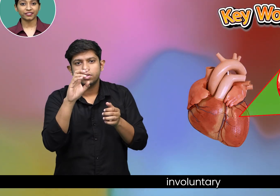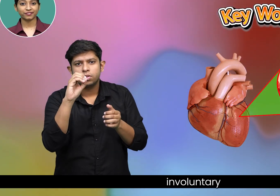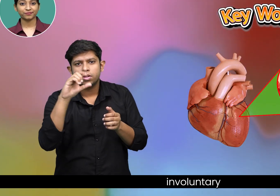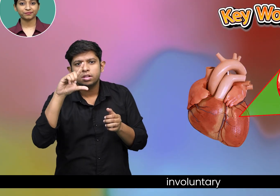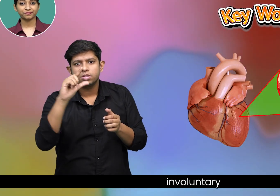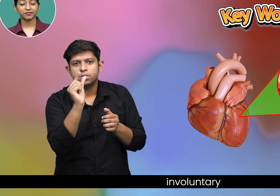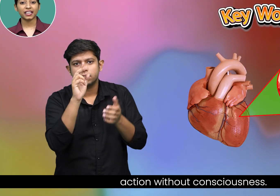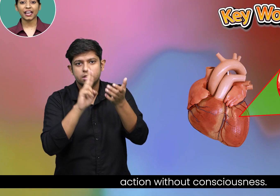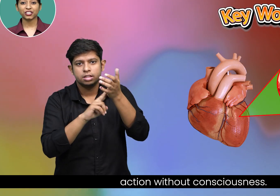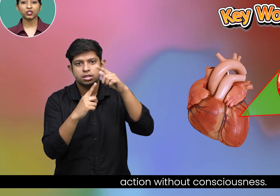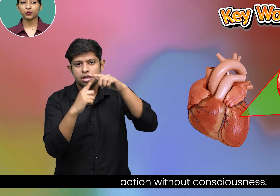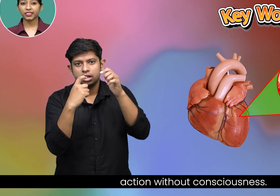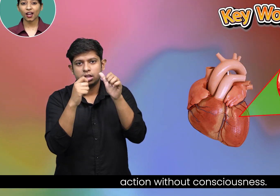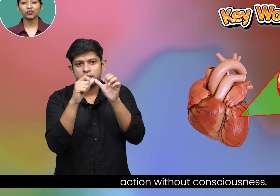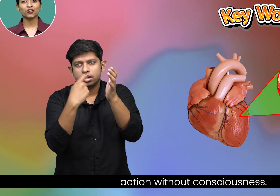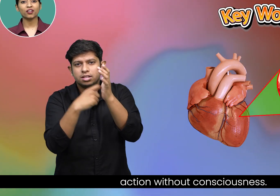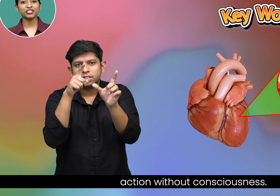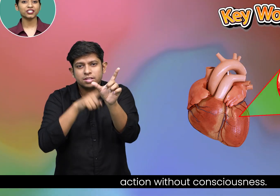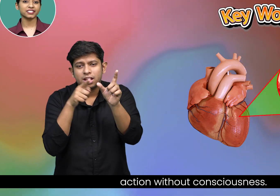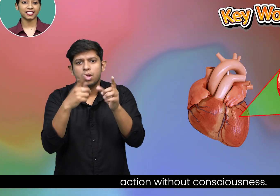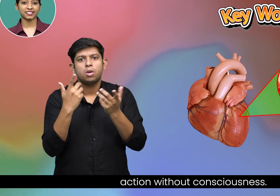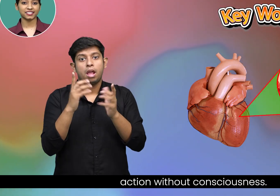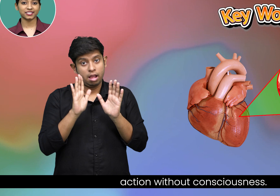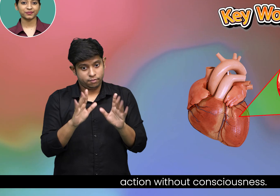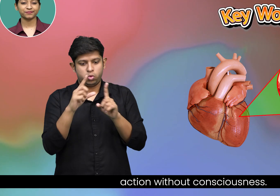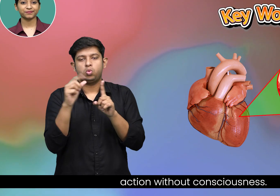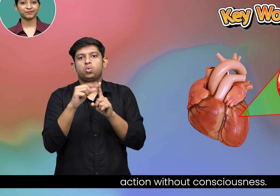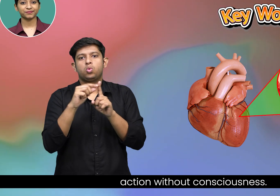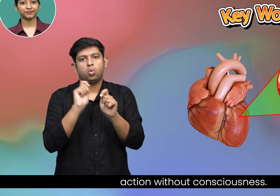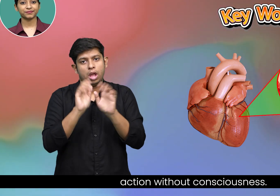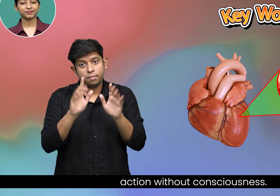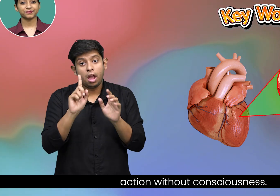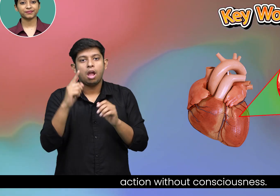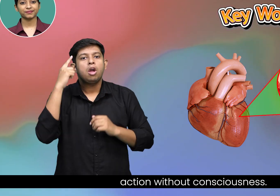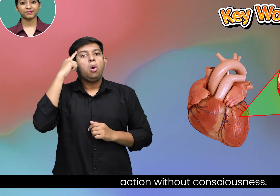Involuntary, action without consciousness.